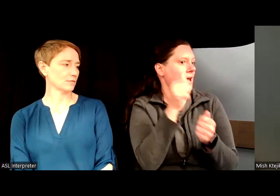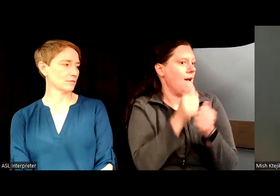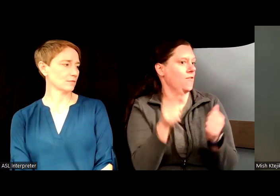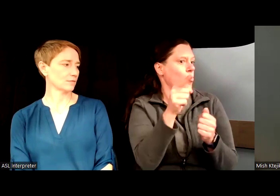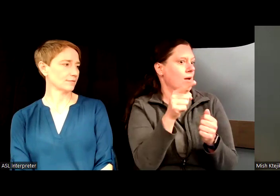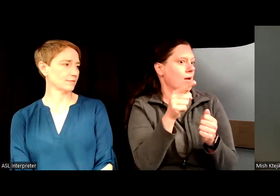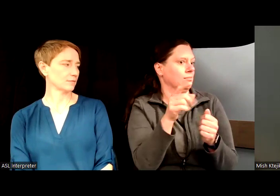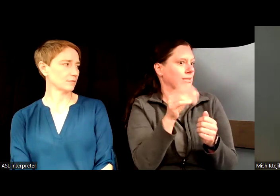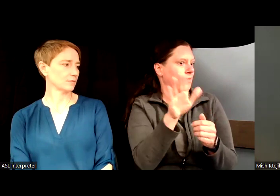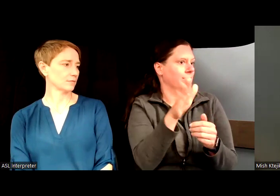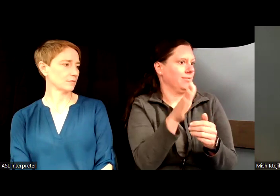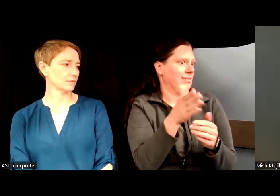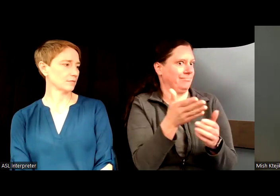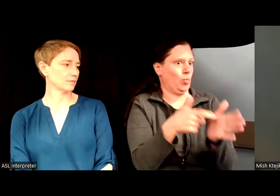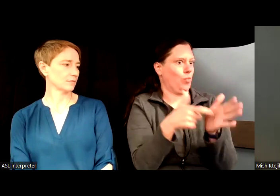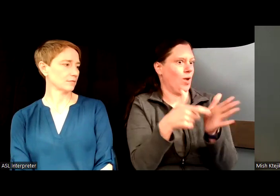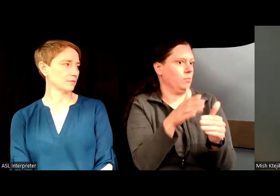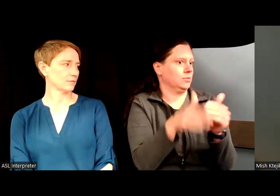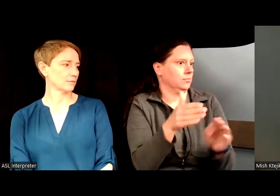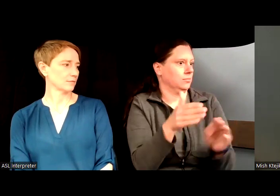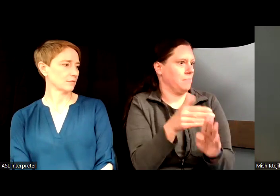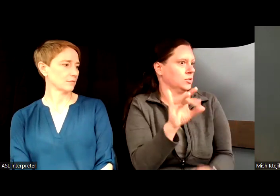is the wording.